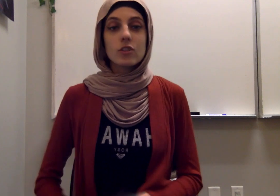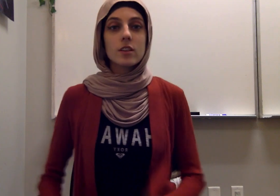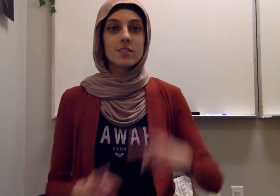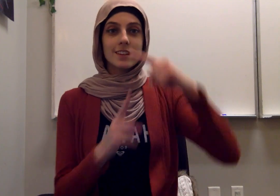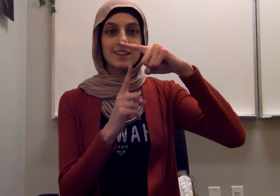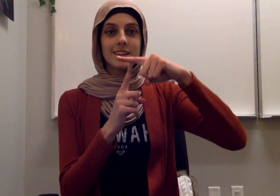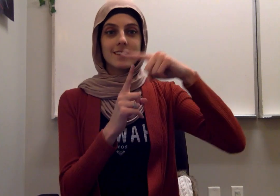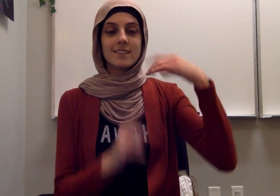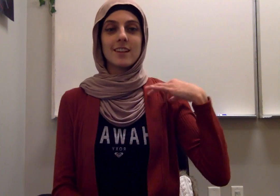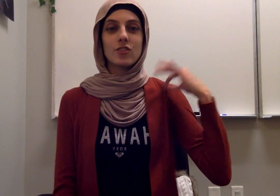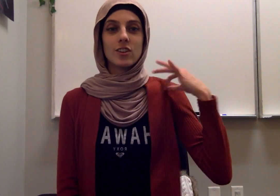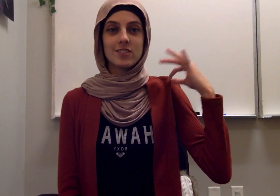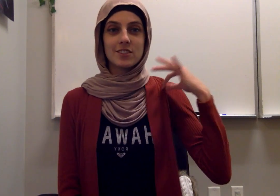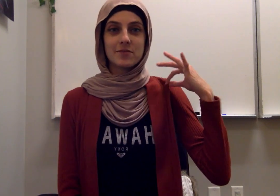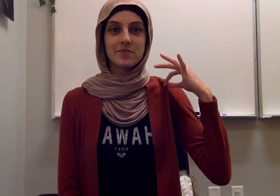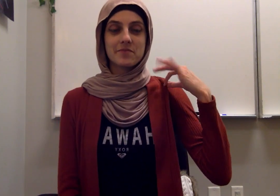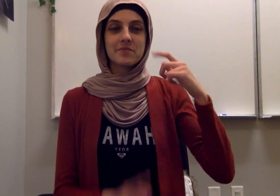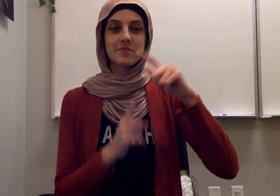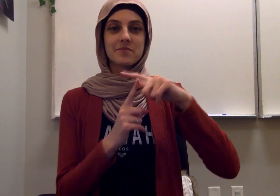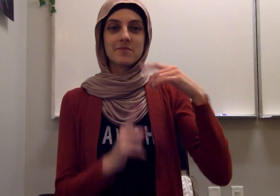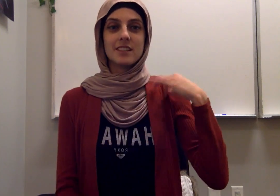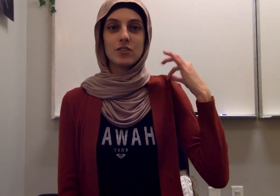T-shirt. T-shirt. T-shirt.